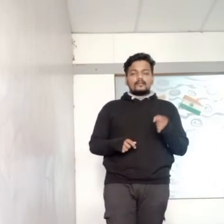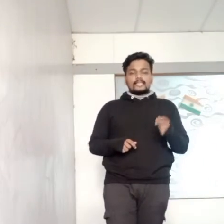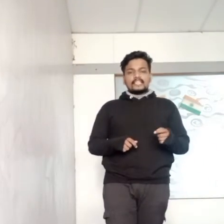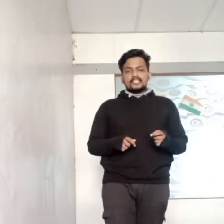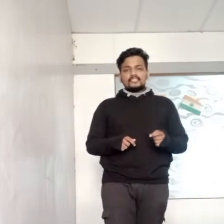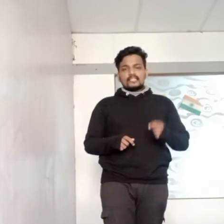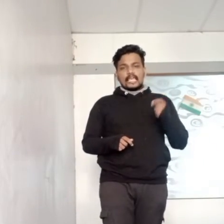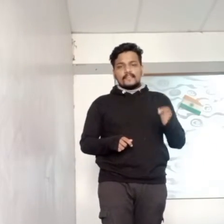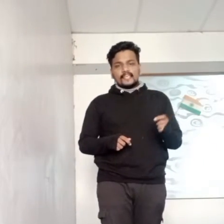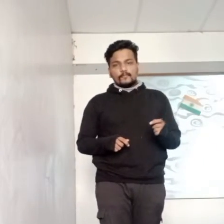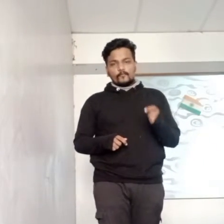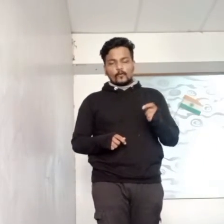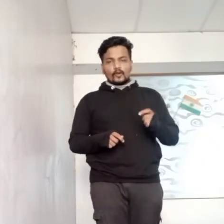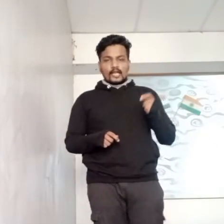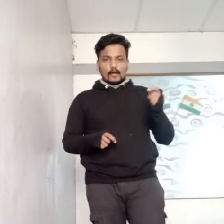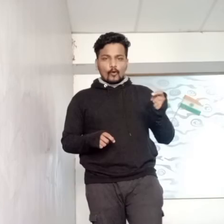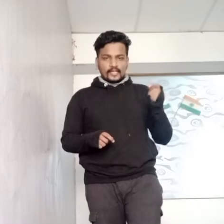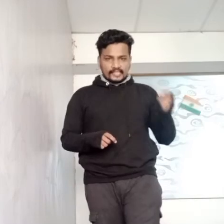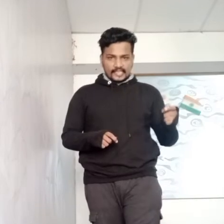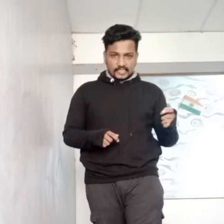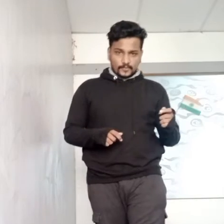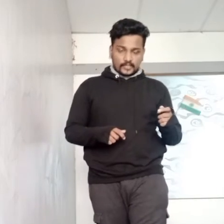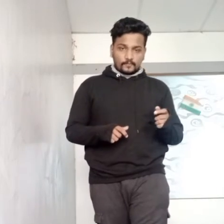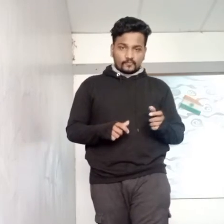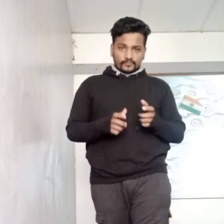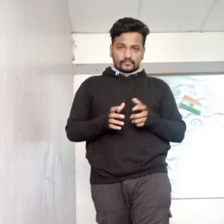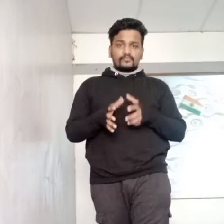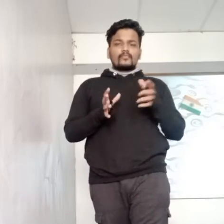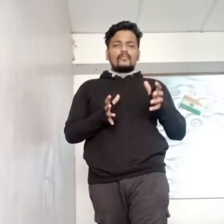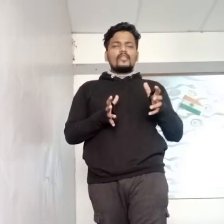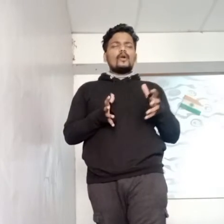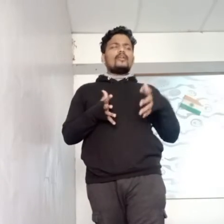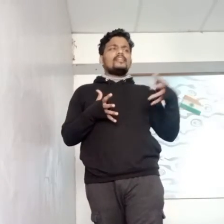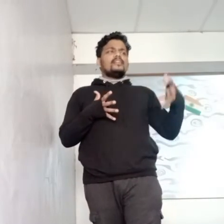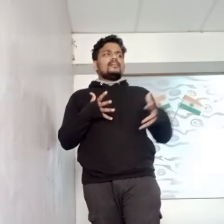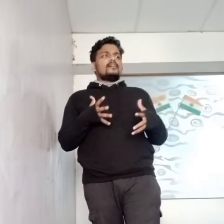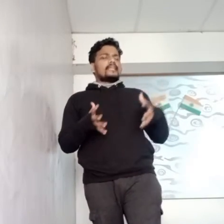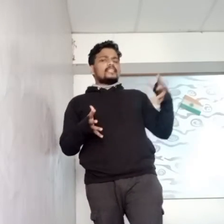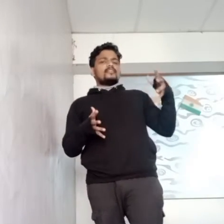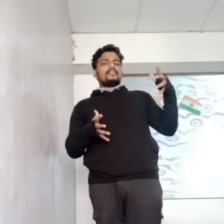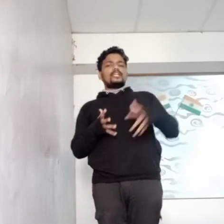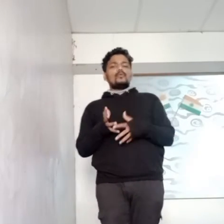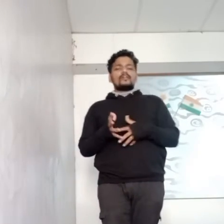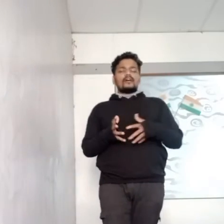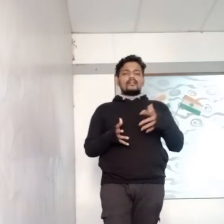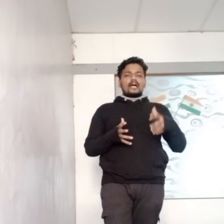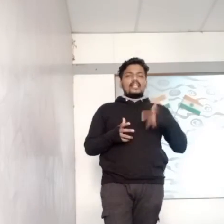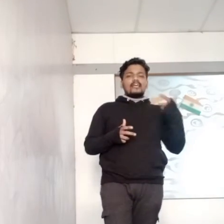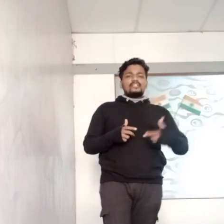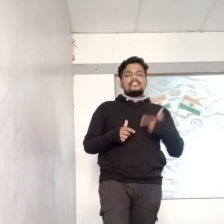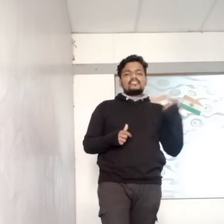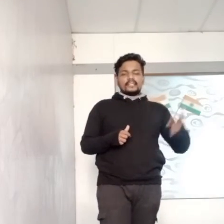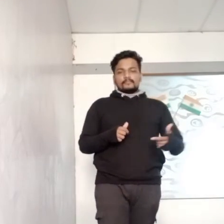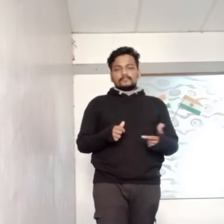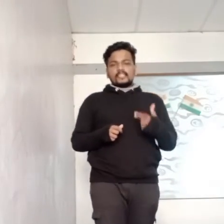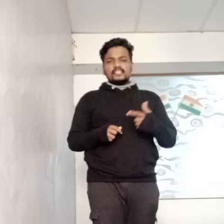catch is available for avoid that exception, or get recover or alive that thread in this